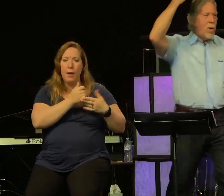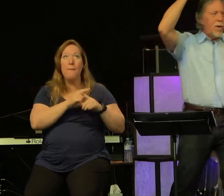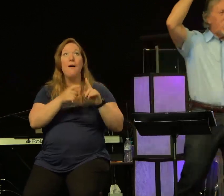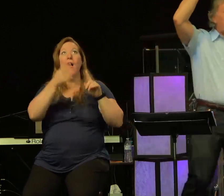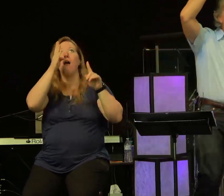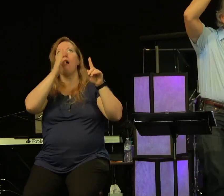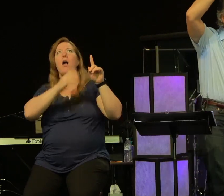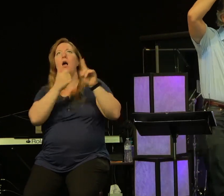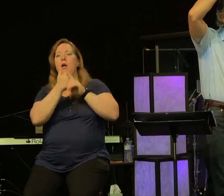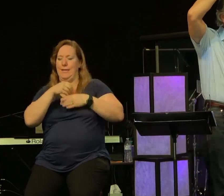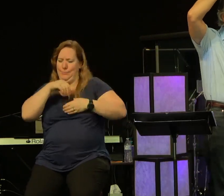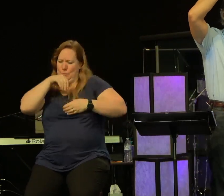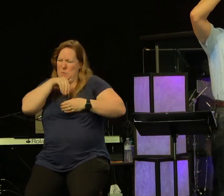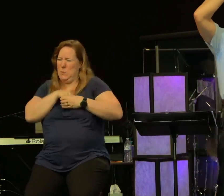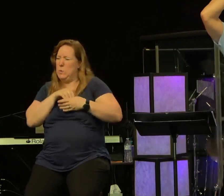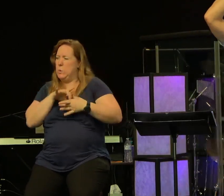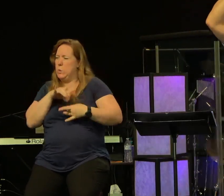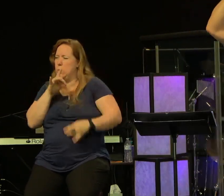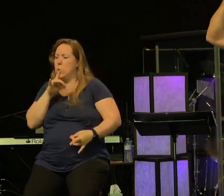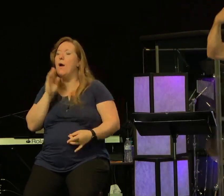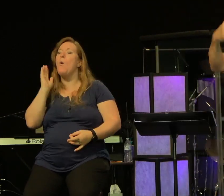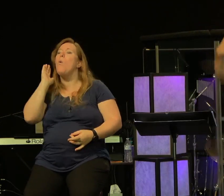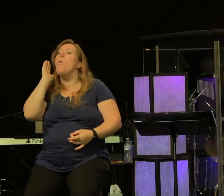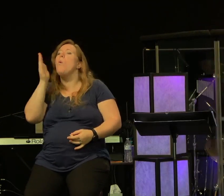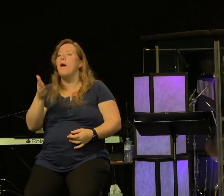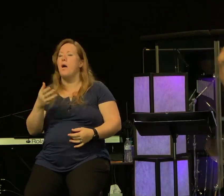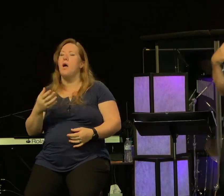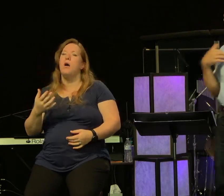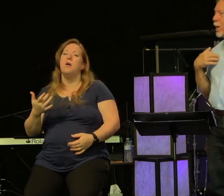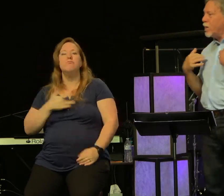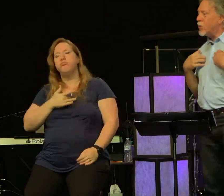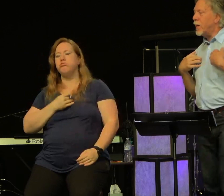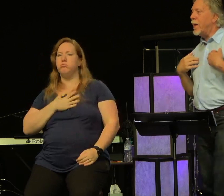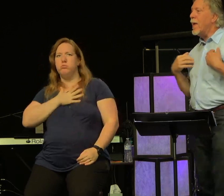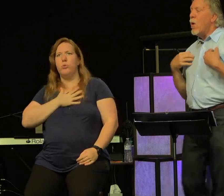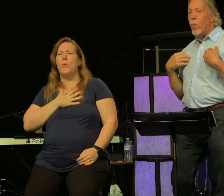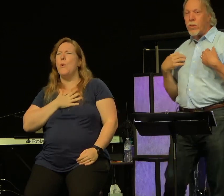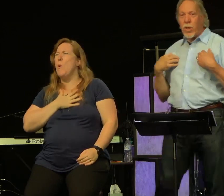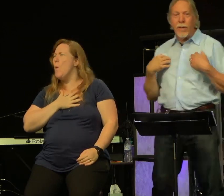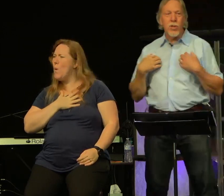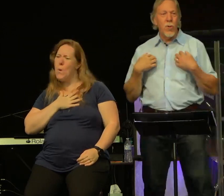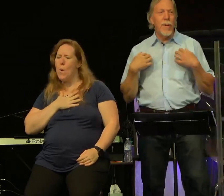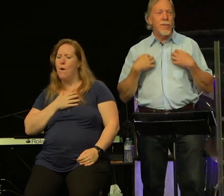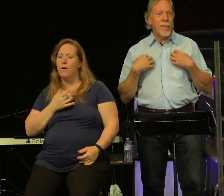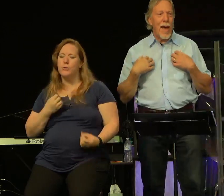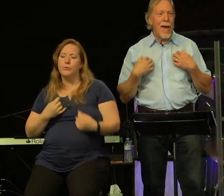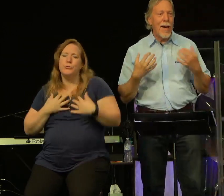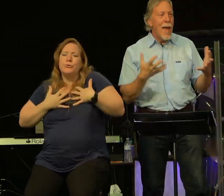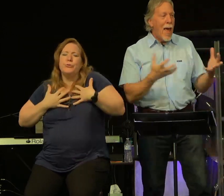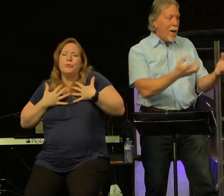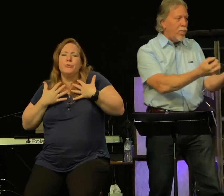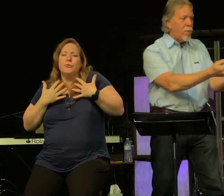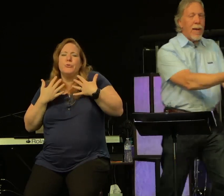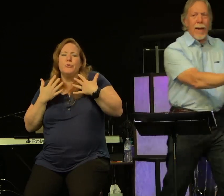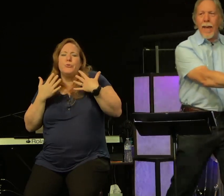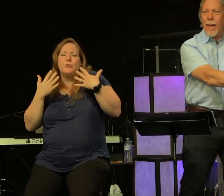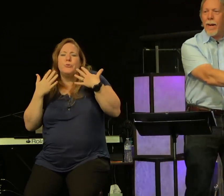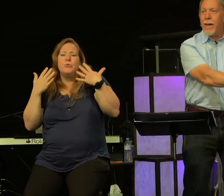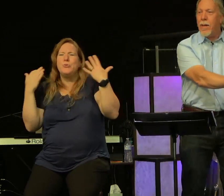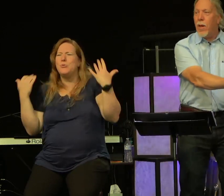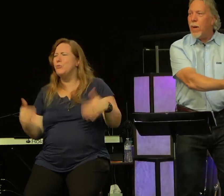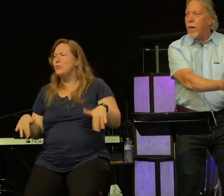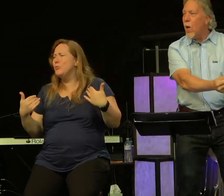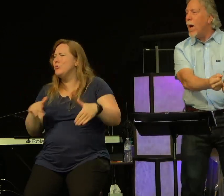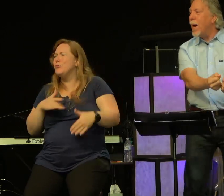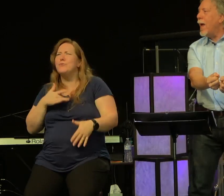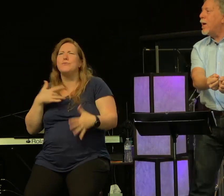God is the one who spiritually will put His hand on your head, who spiritually will touch you inside and bring a healing